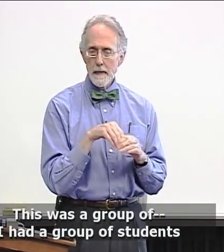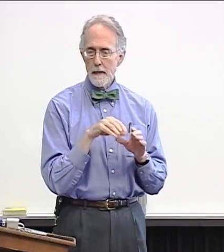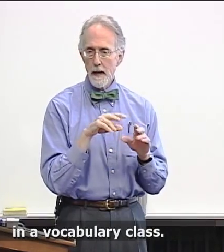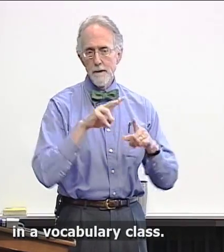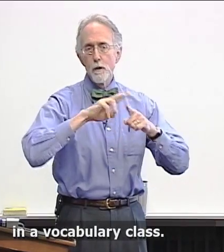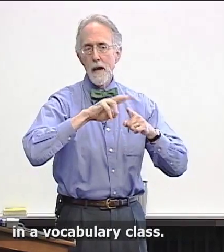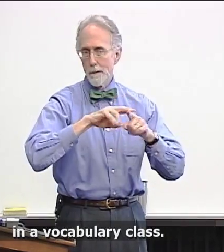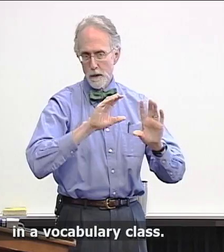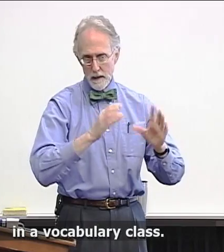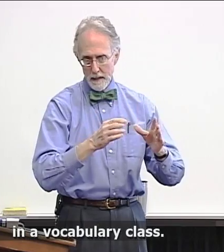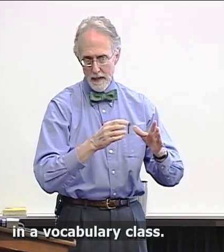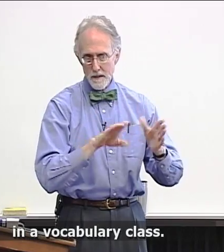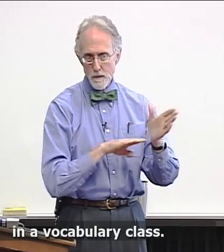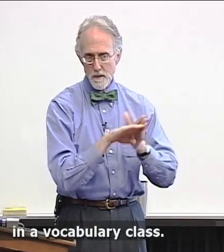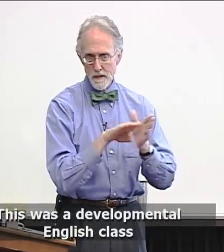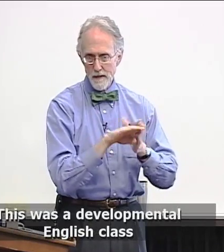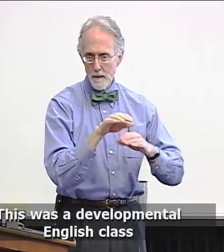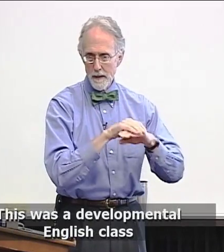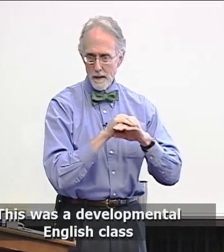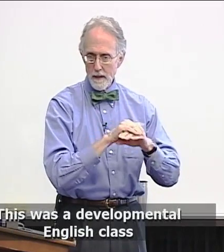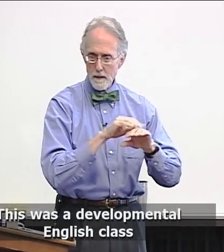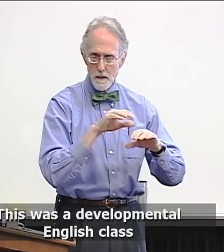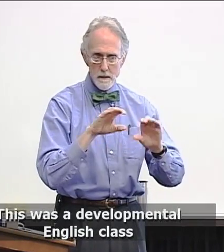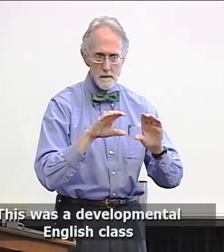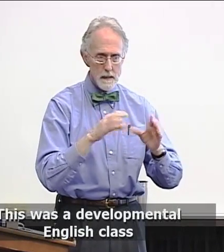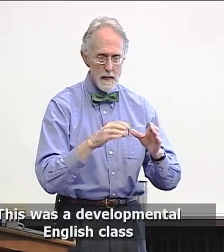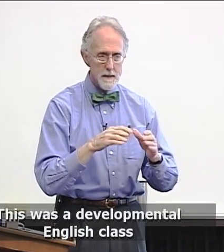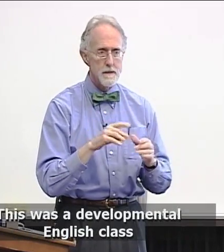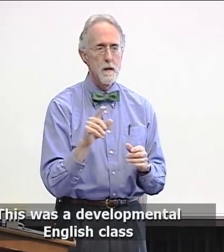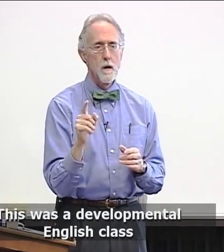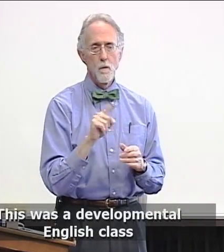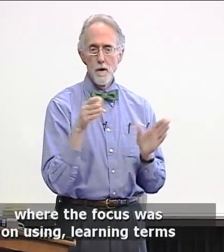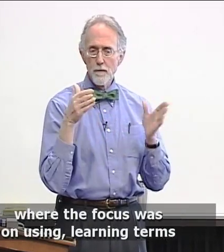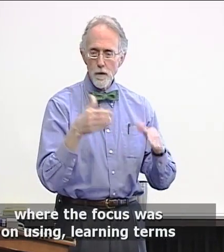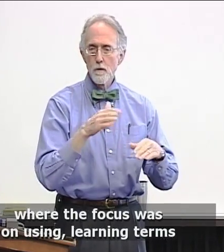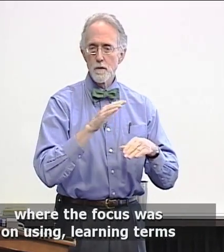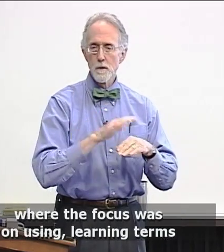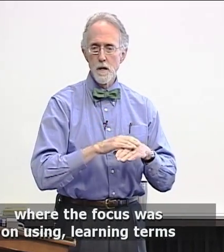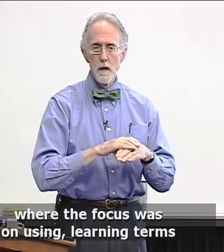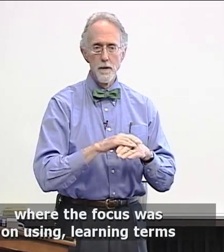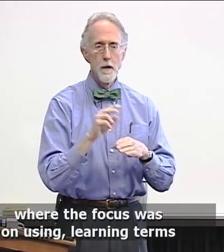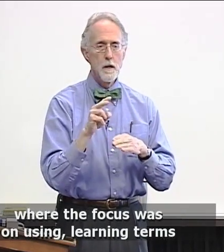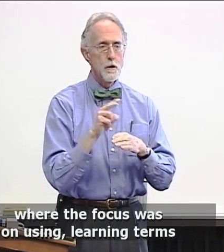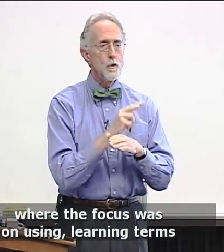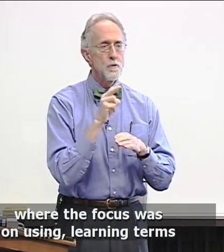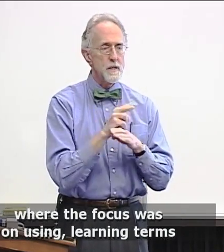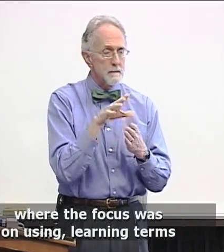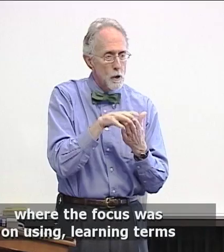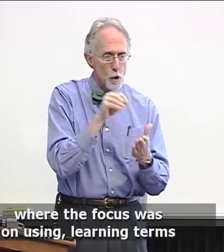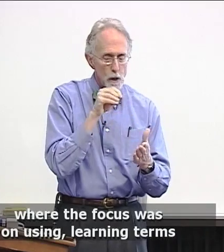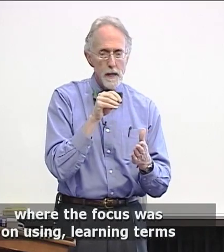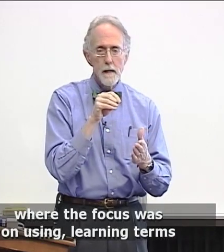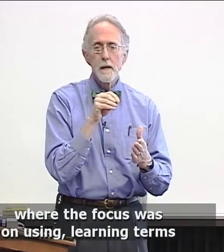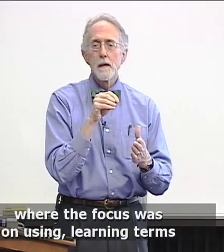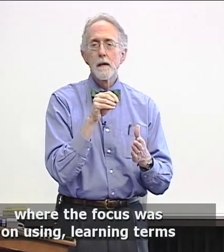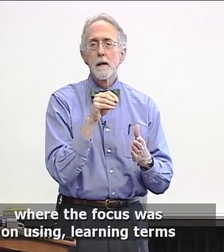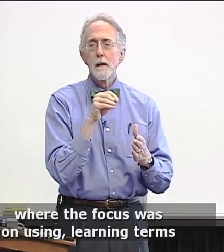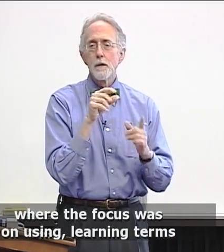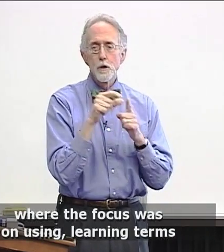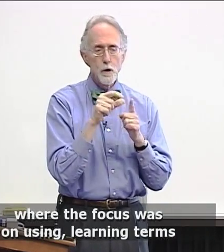in a vocabulary class. This was a developmental English class where the focus was on learning terms